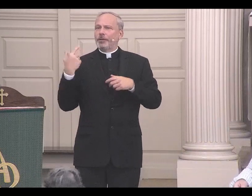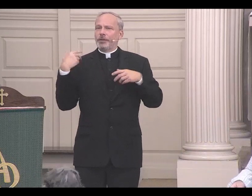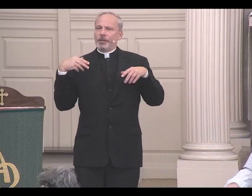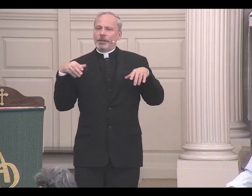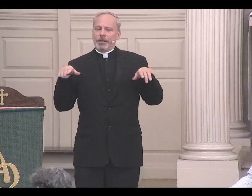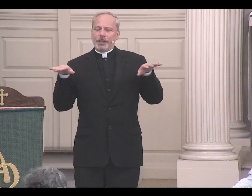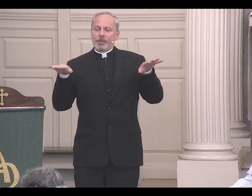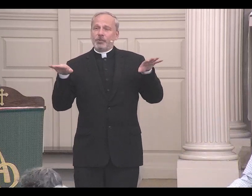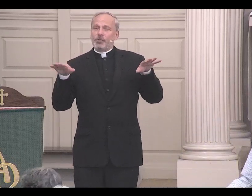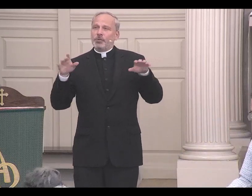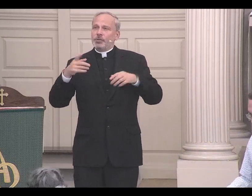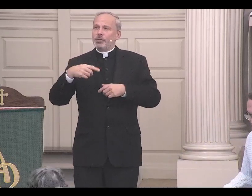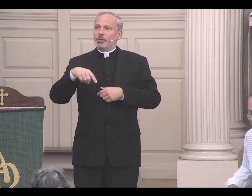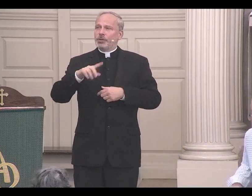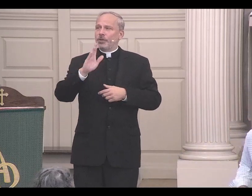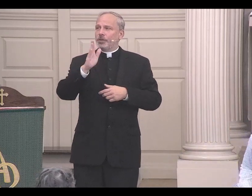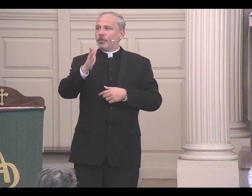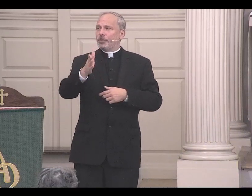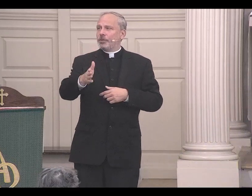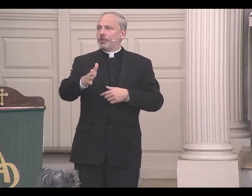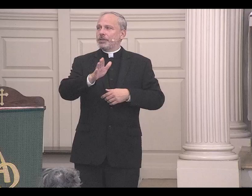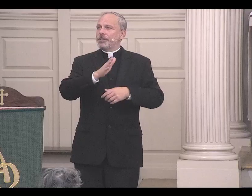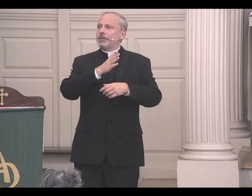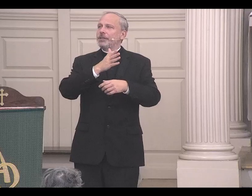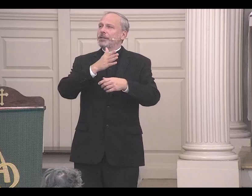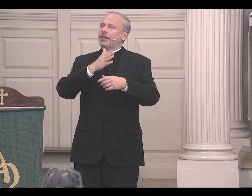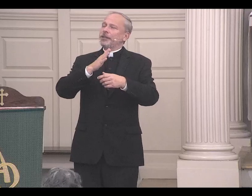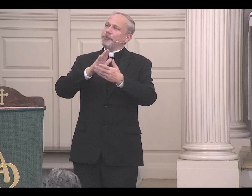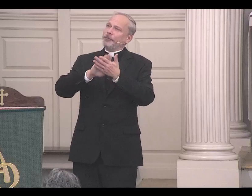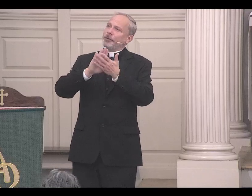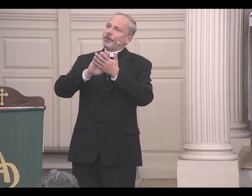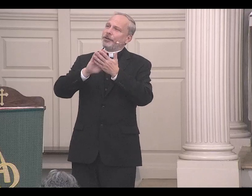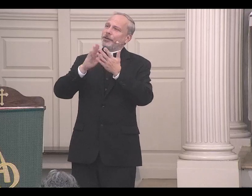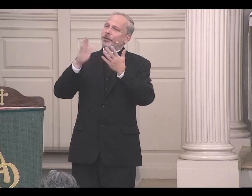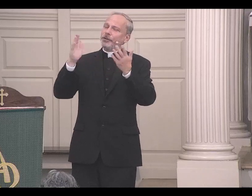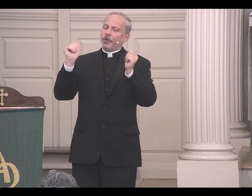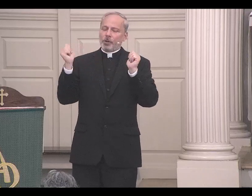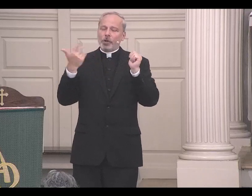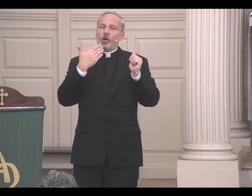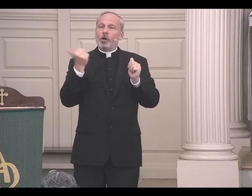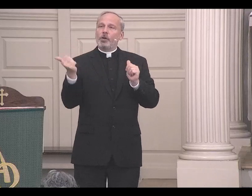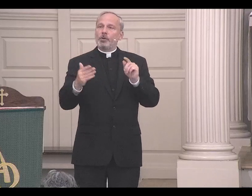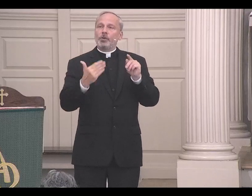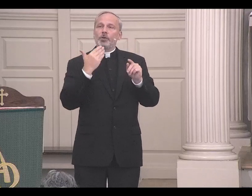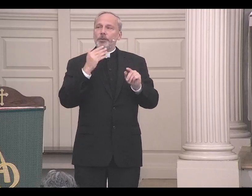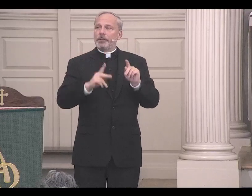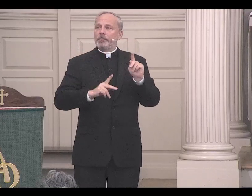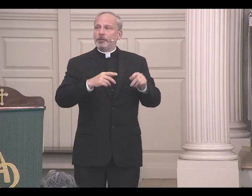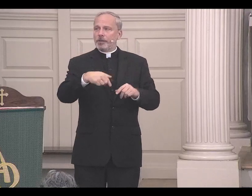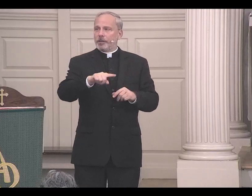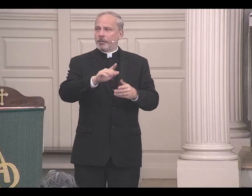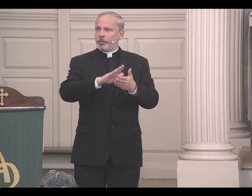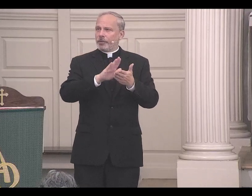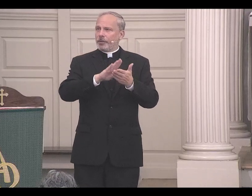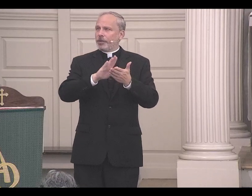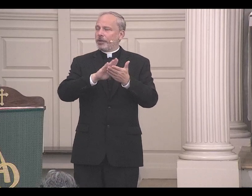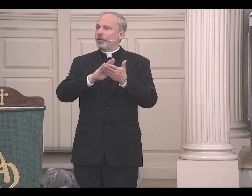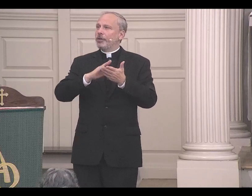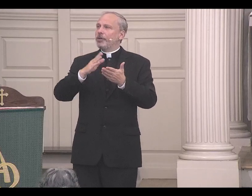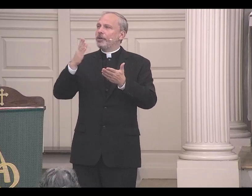mouth. They shall sing of the ways of the Lord. How great is the glory